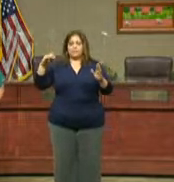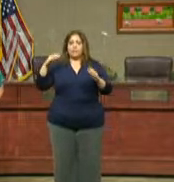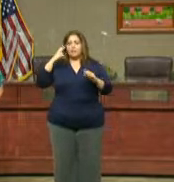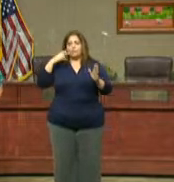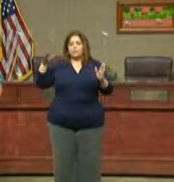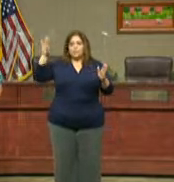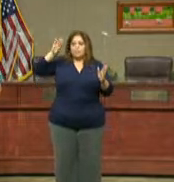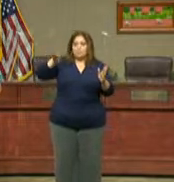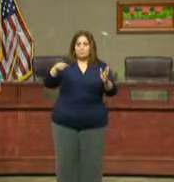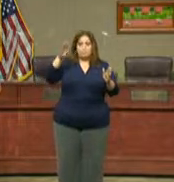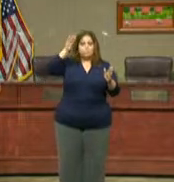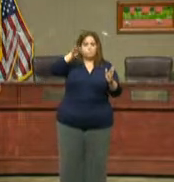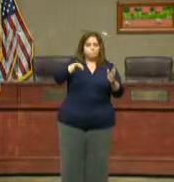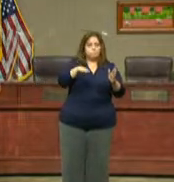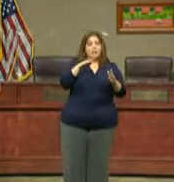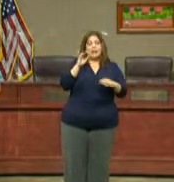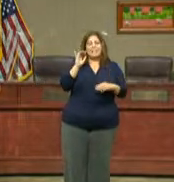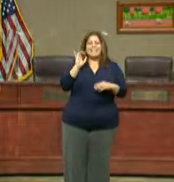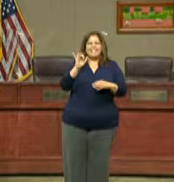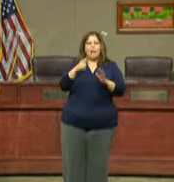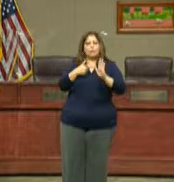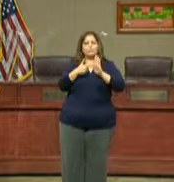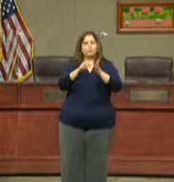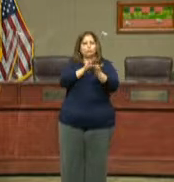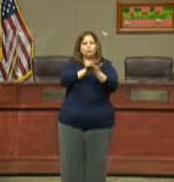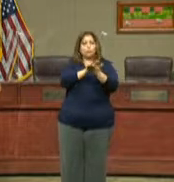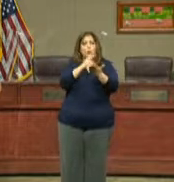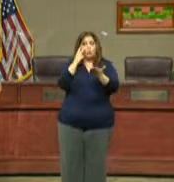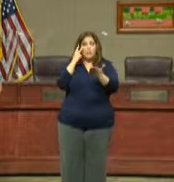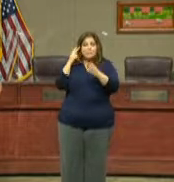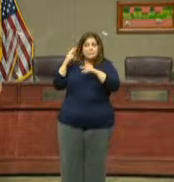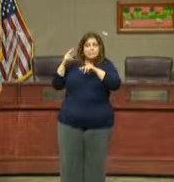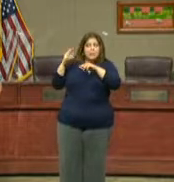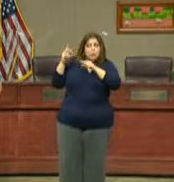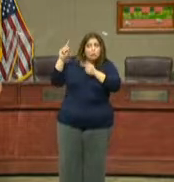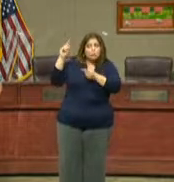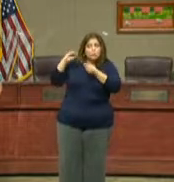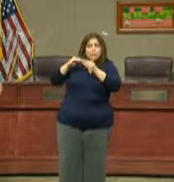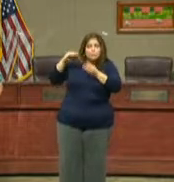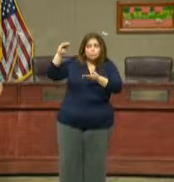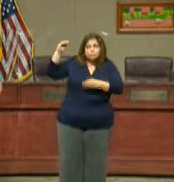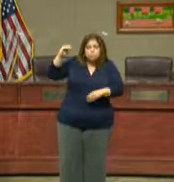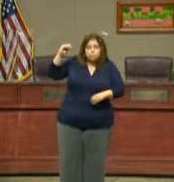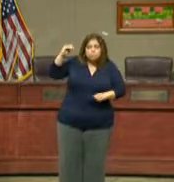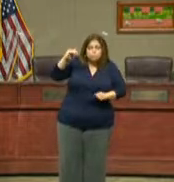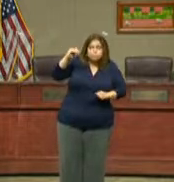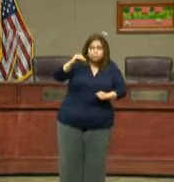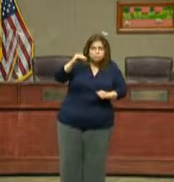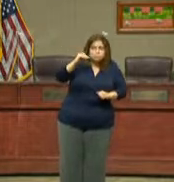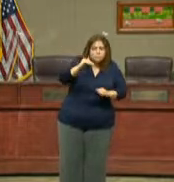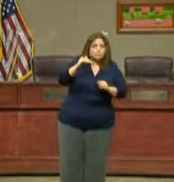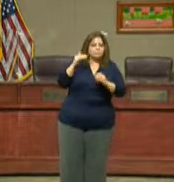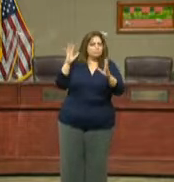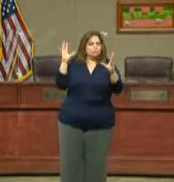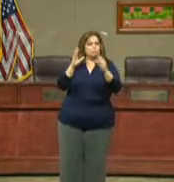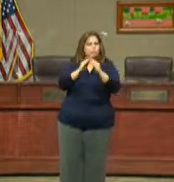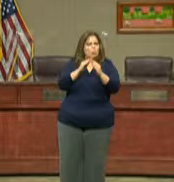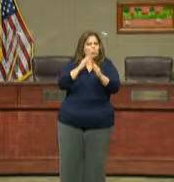have used with the schools. And you can see also a decline, a total decline in the number of cases in that age